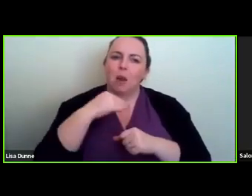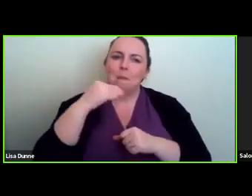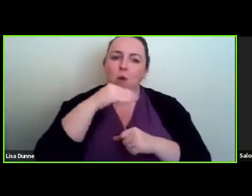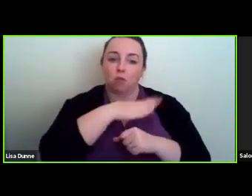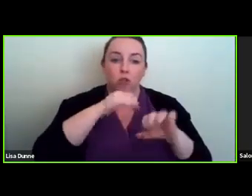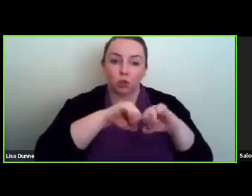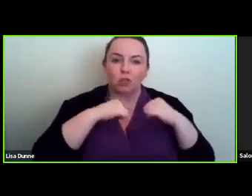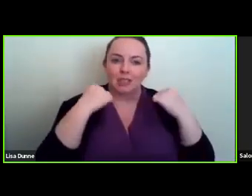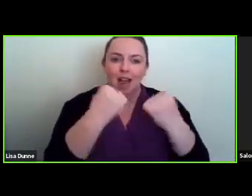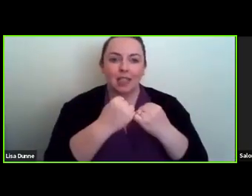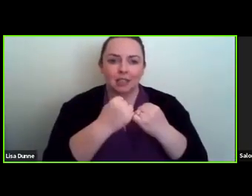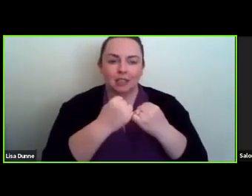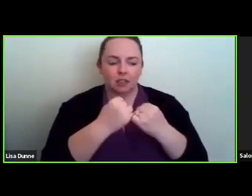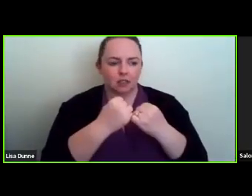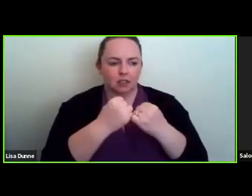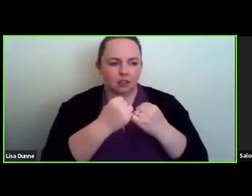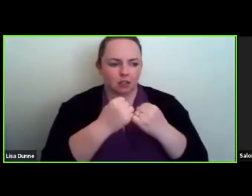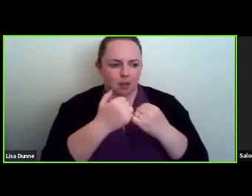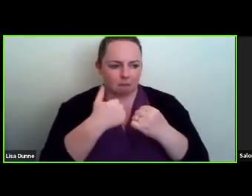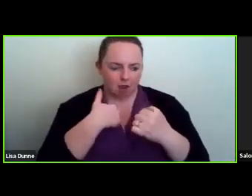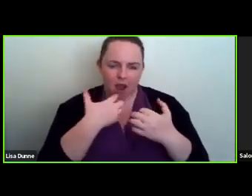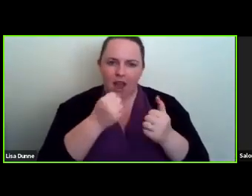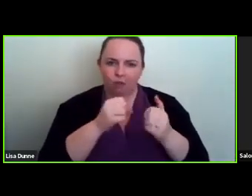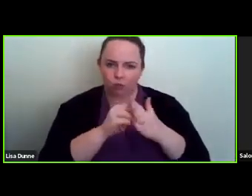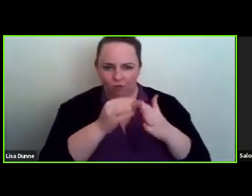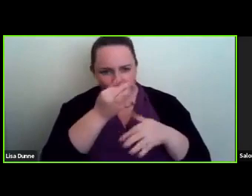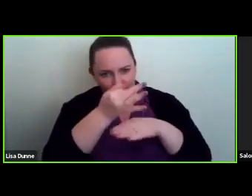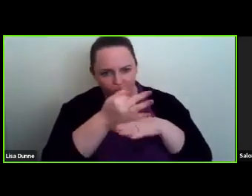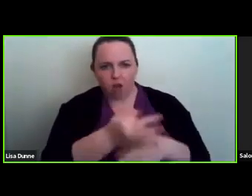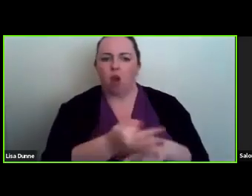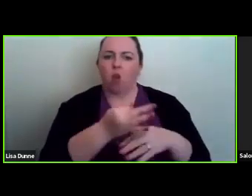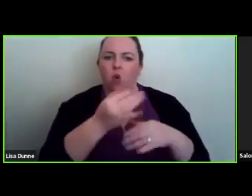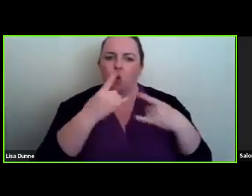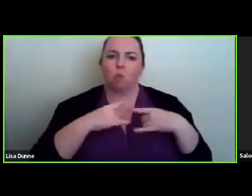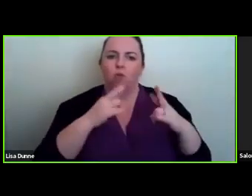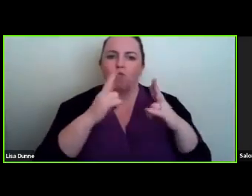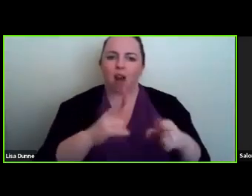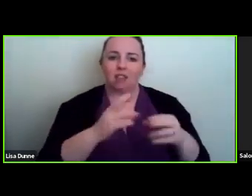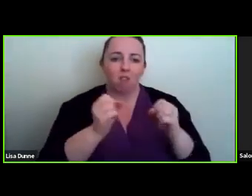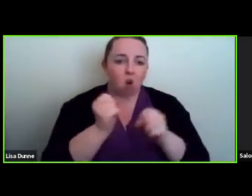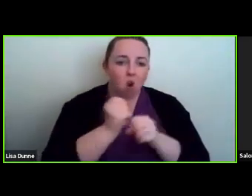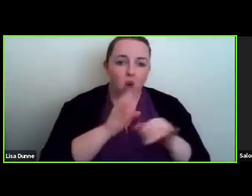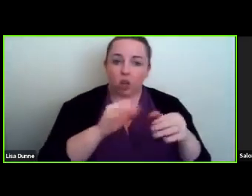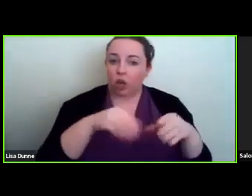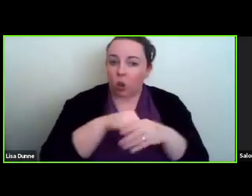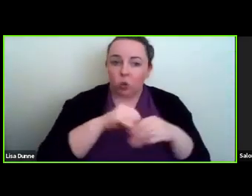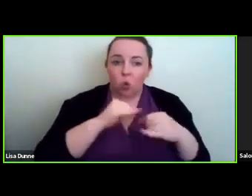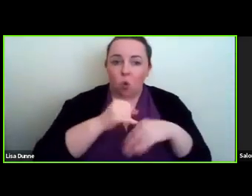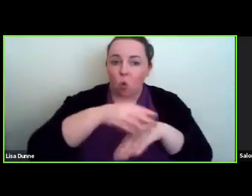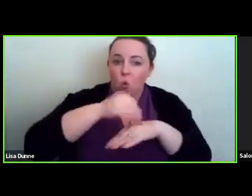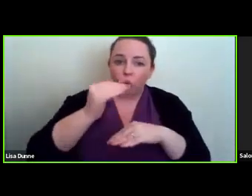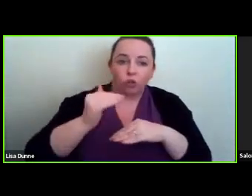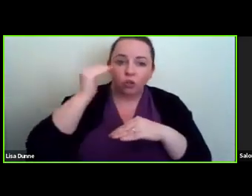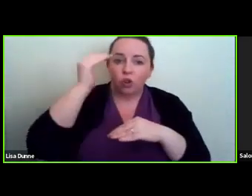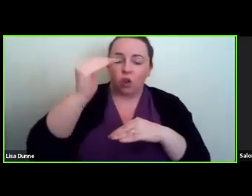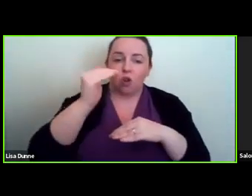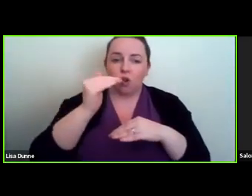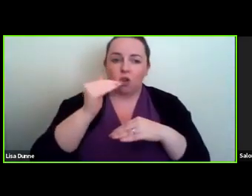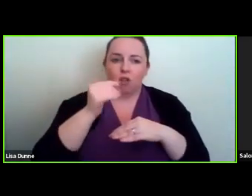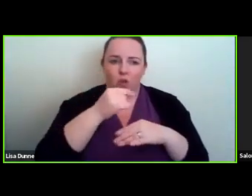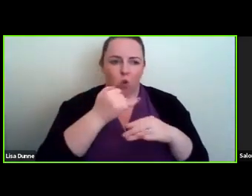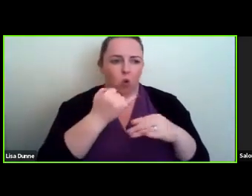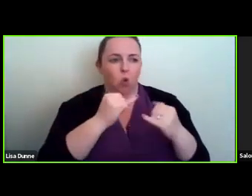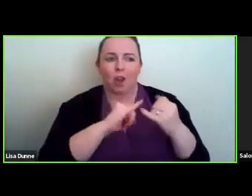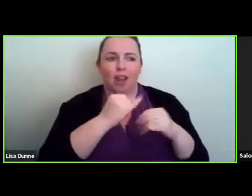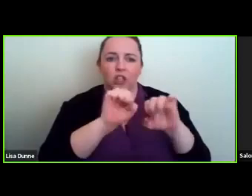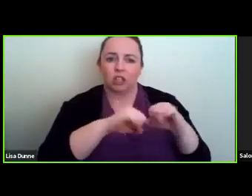we uphold to the human rights of even the elderly and the people that are in our society that are not able